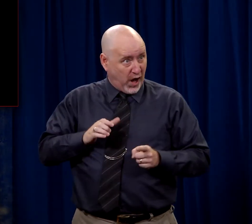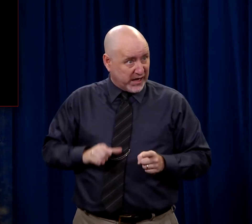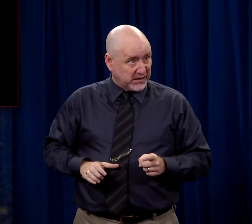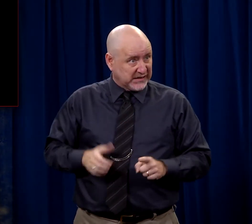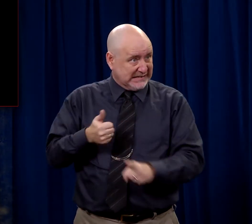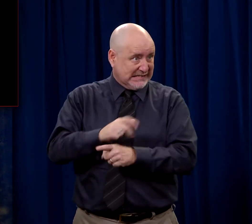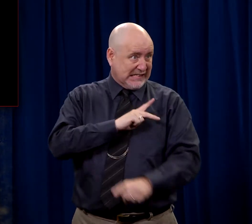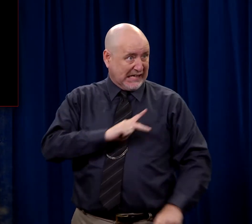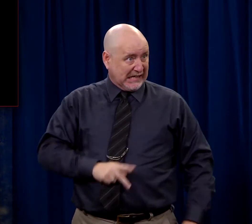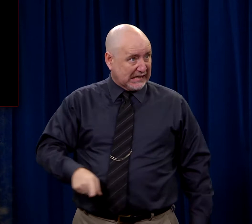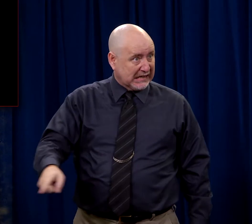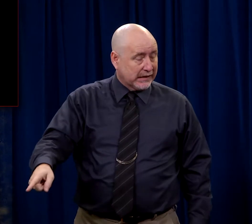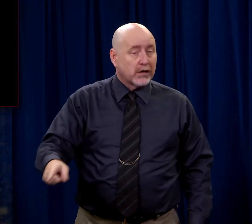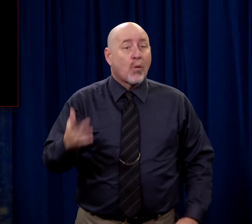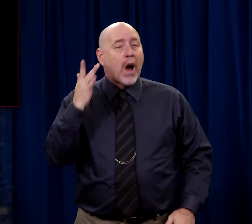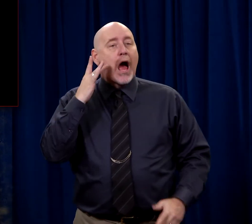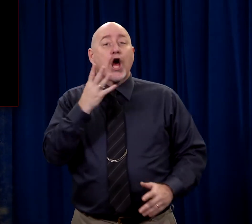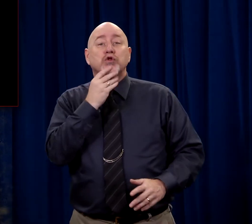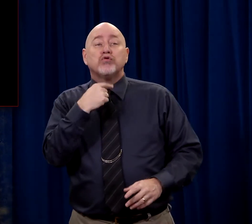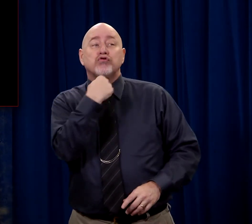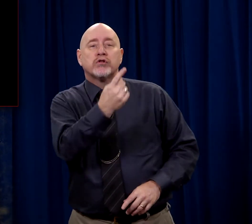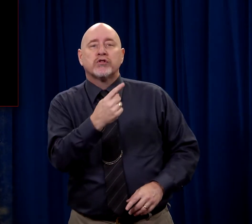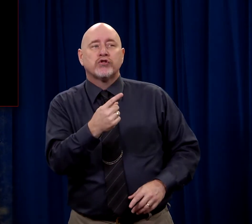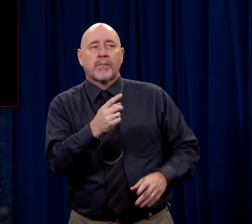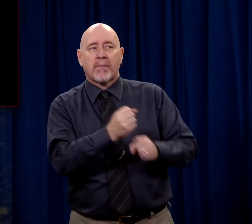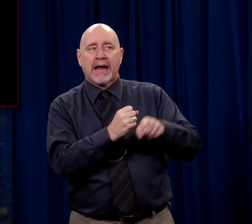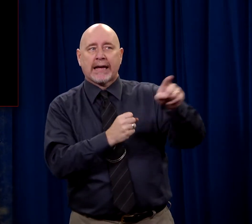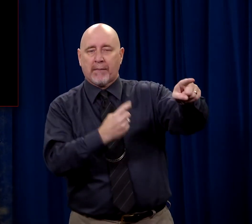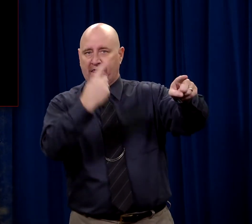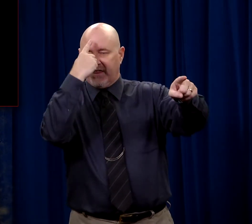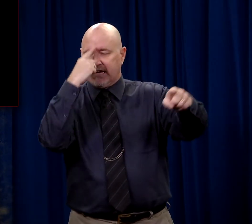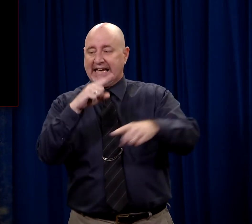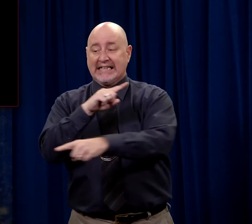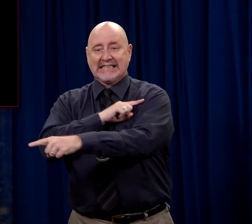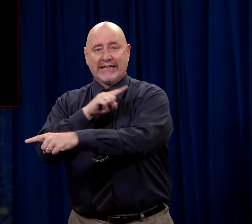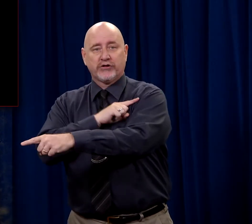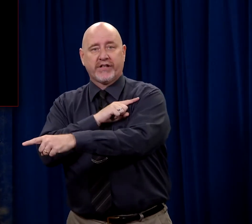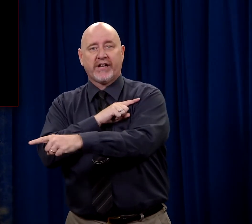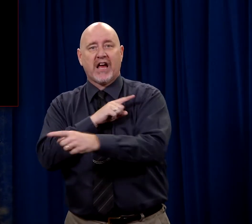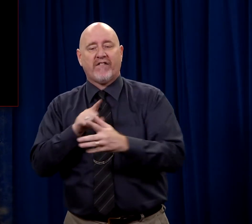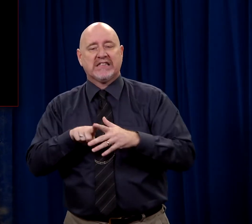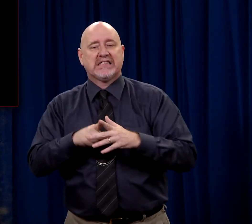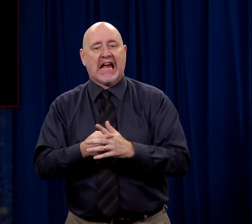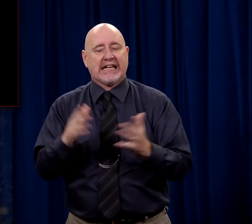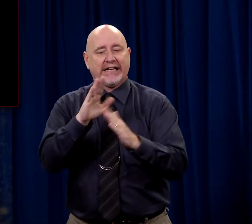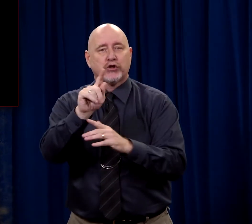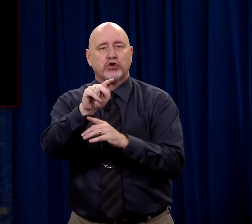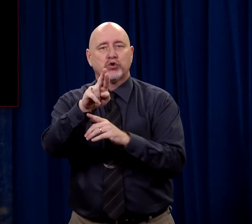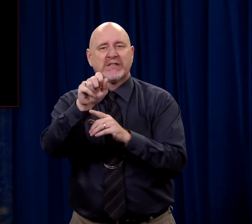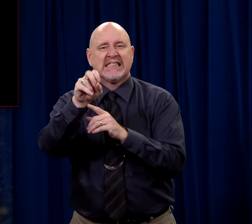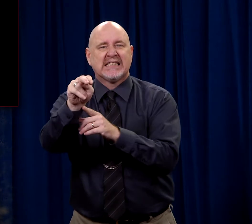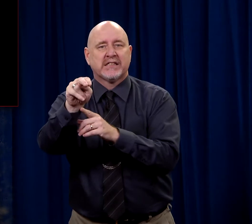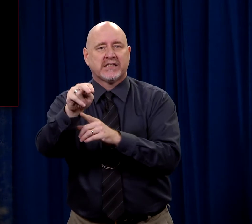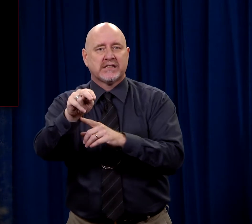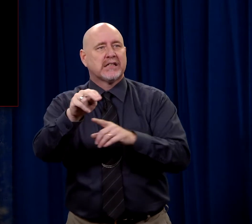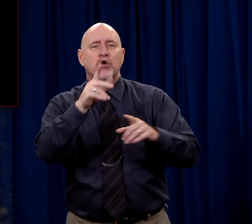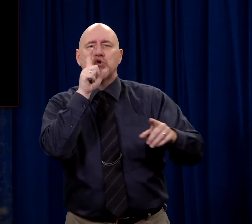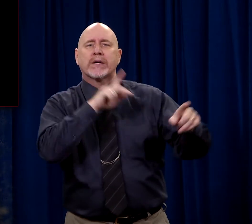a king. And what they're trying to do is to trump up the idea that he's guilty of inciting treason. Caesar